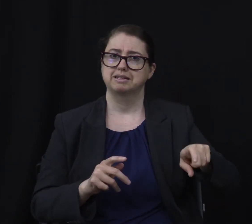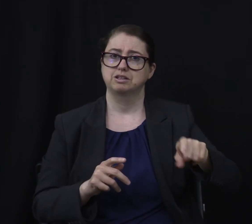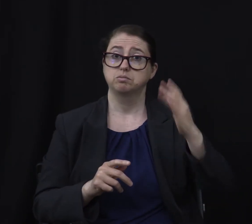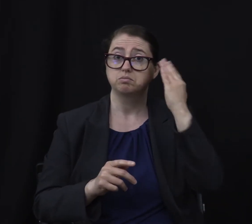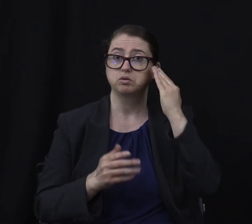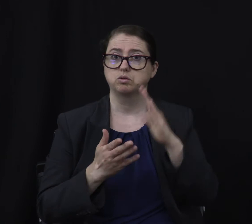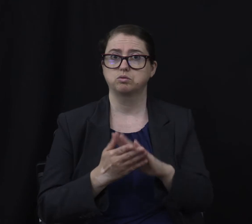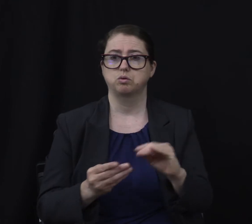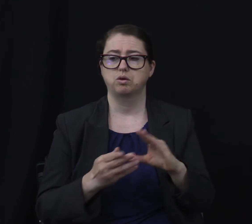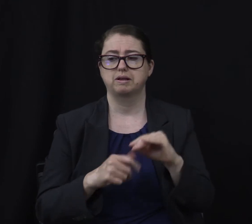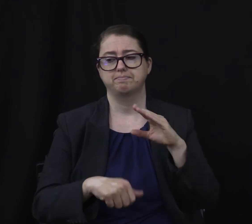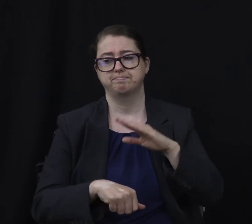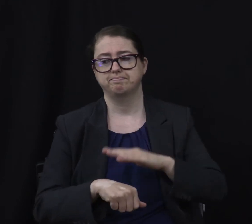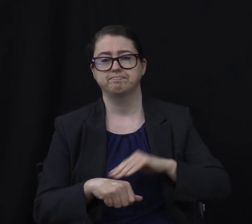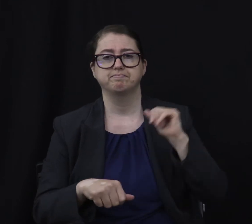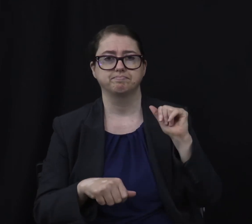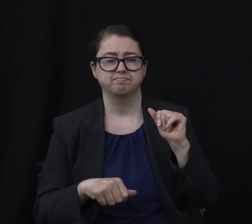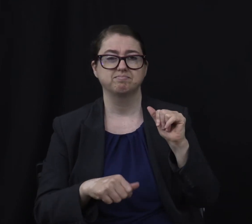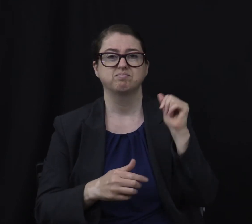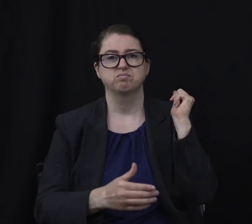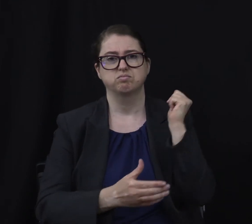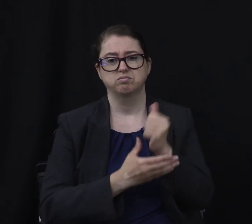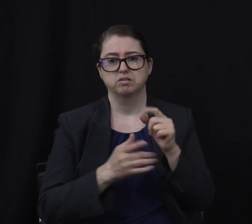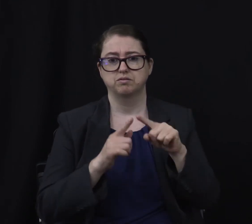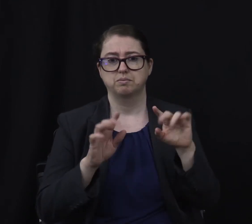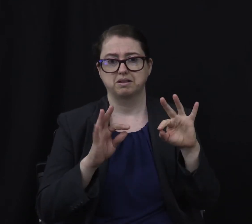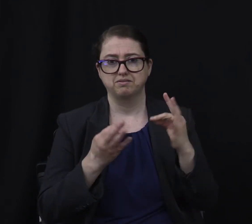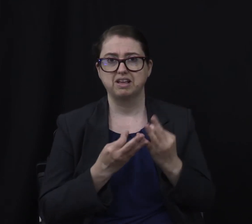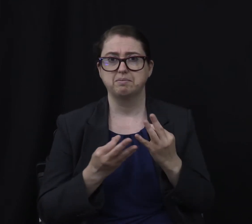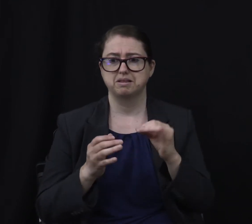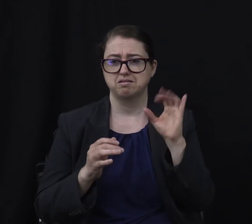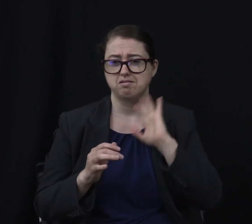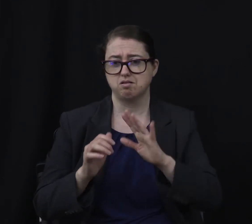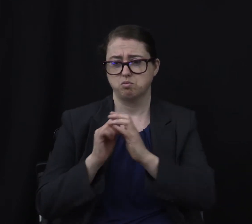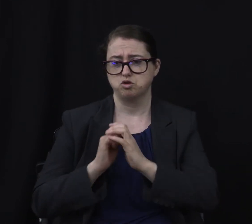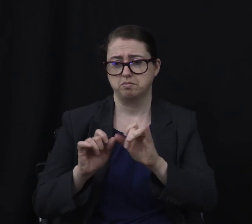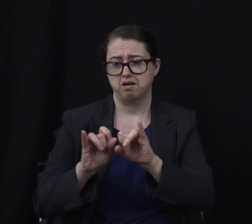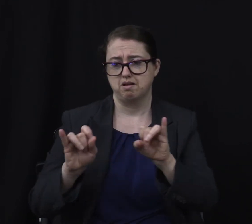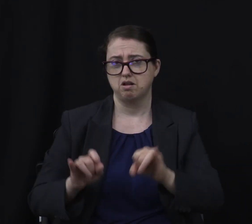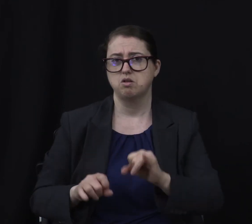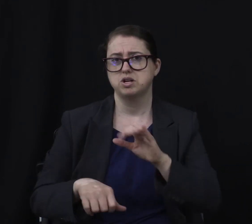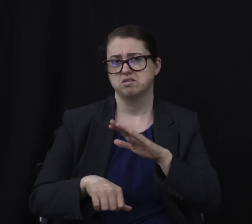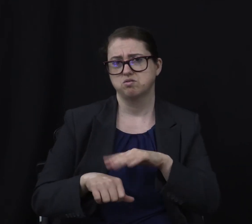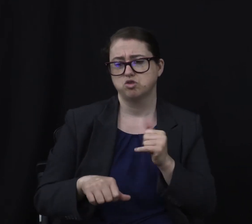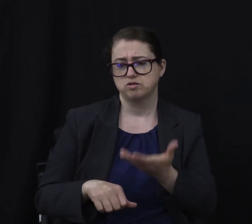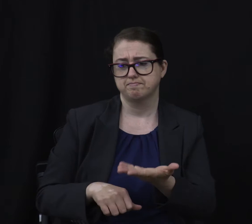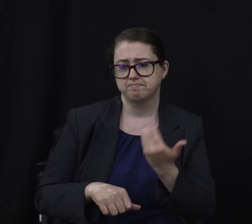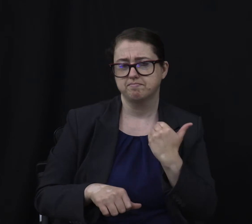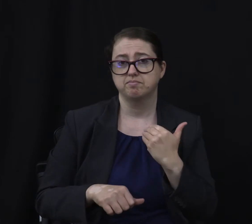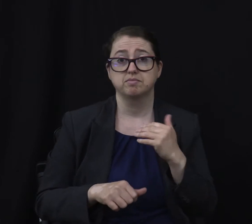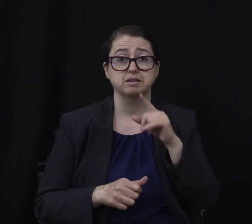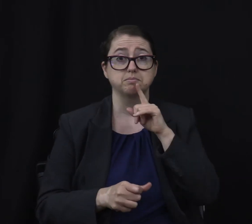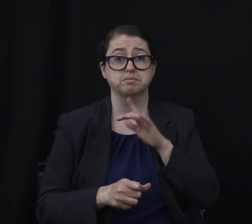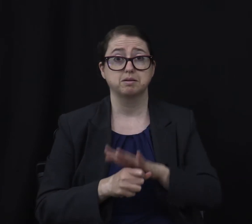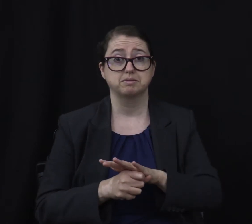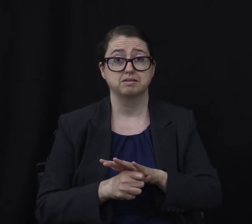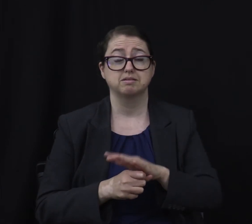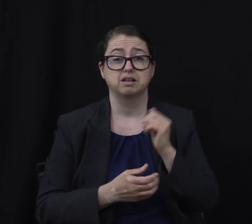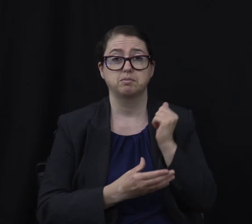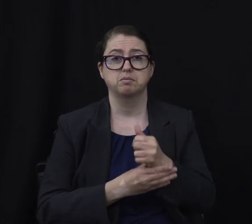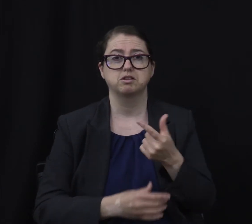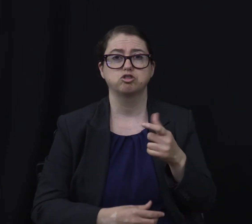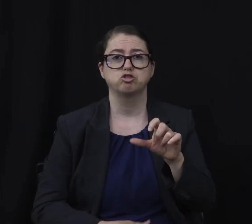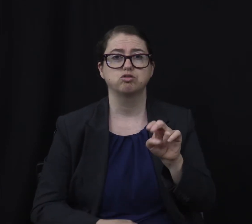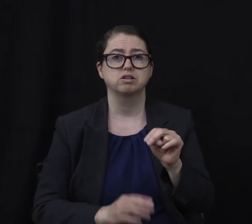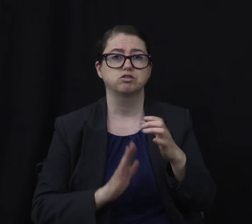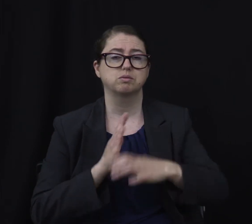Abraham out of his family's idolatry and makes him a promise in Genesis chapter 12. He then